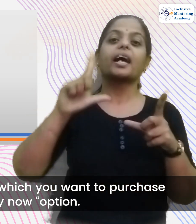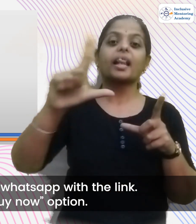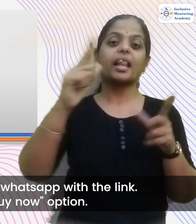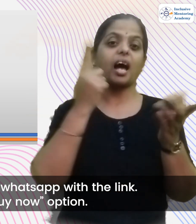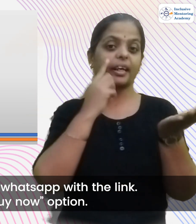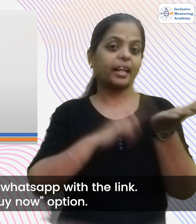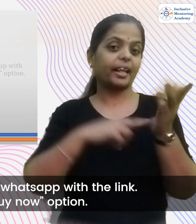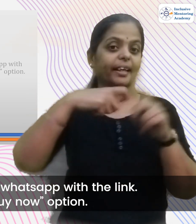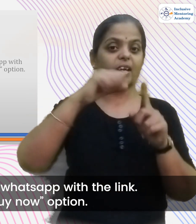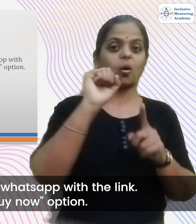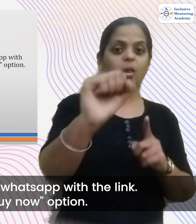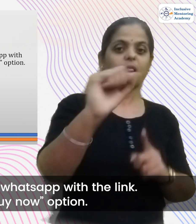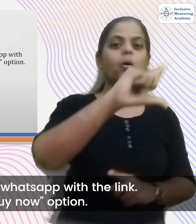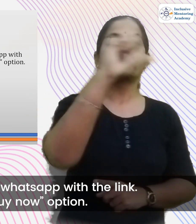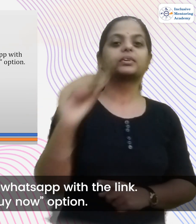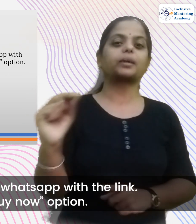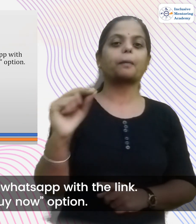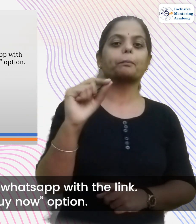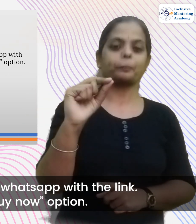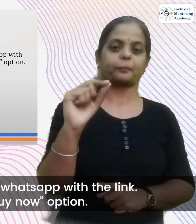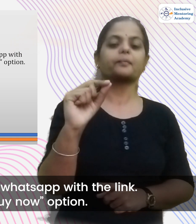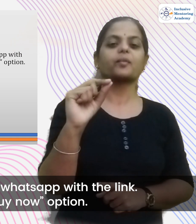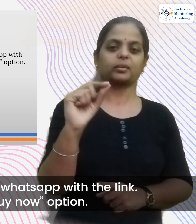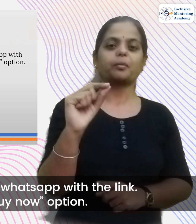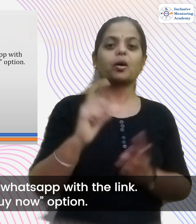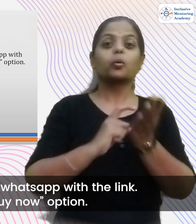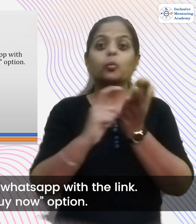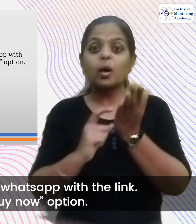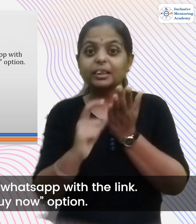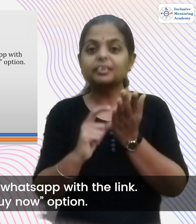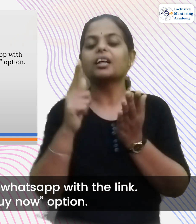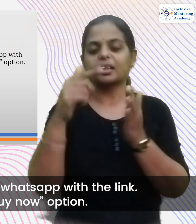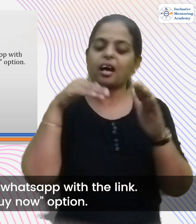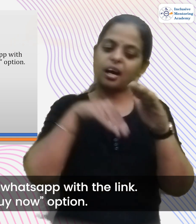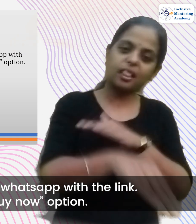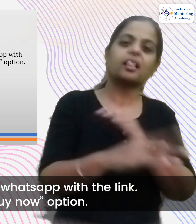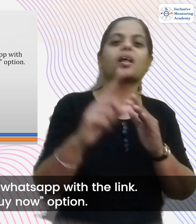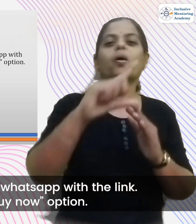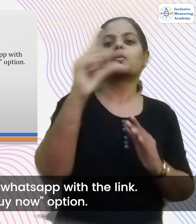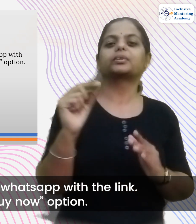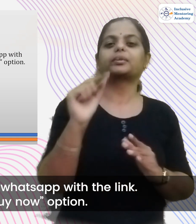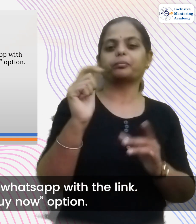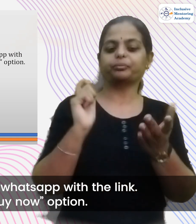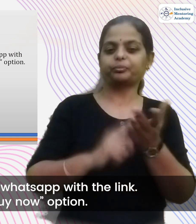You will get a message in WhatsApp with the link. Please click on Buy Now option.